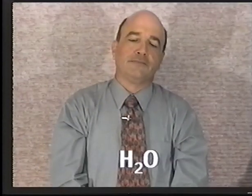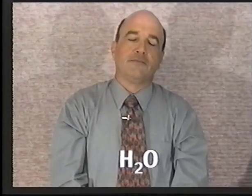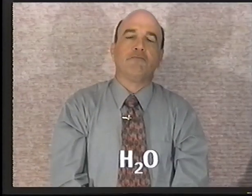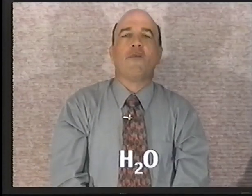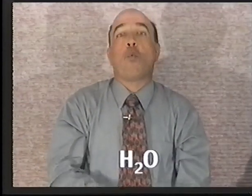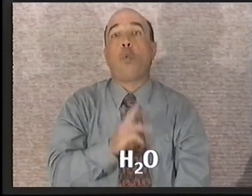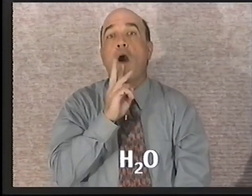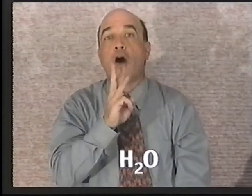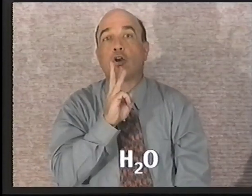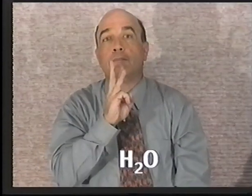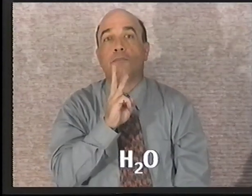water,